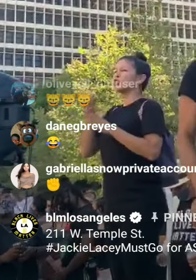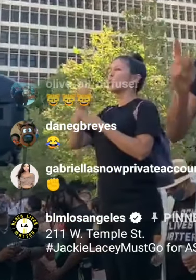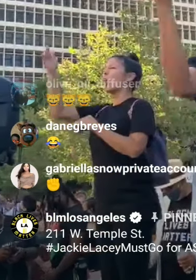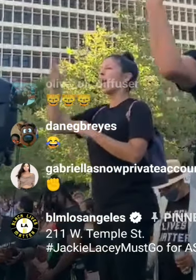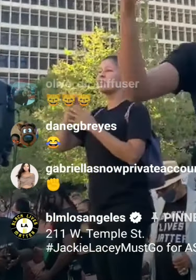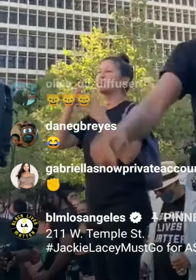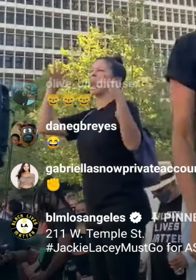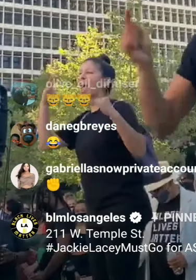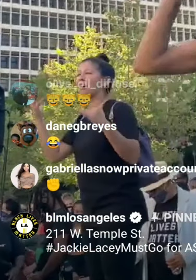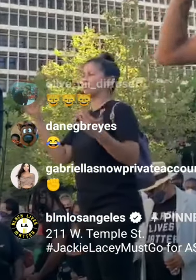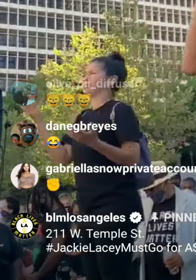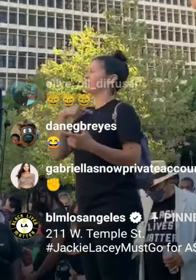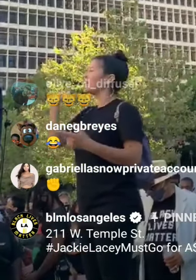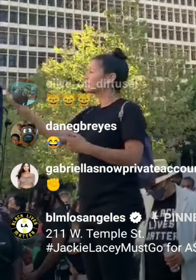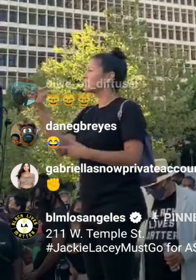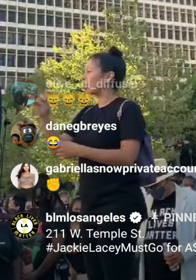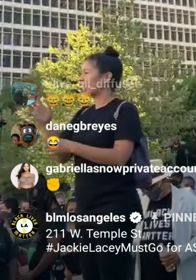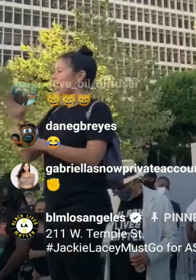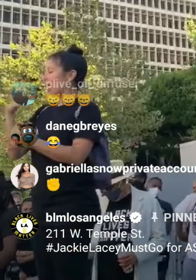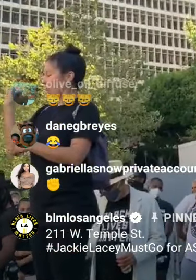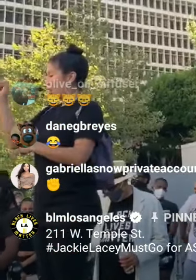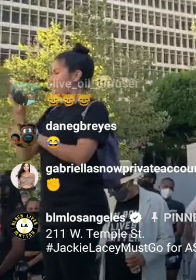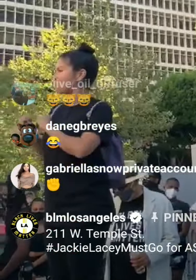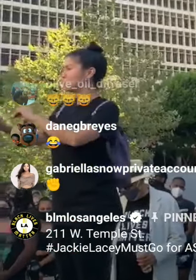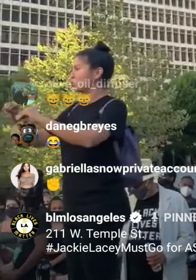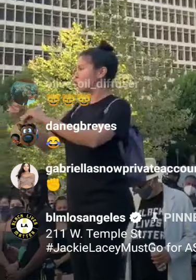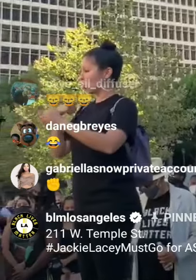On the way to revolution.